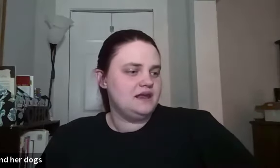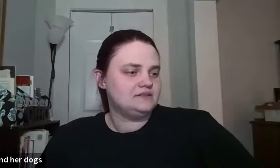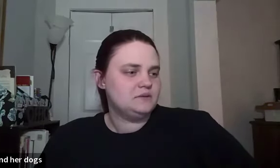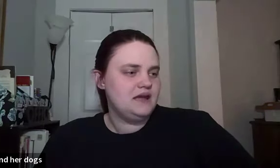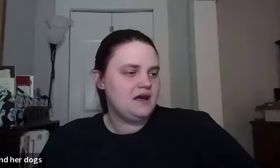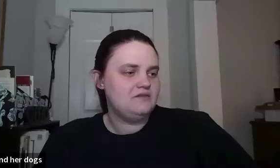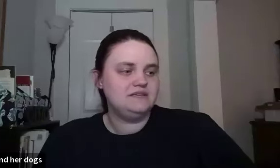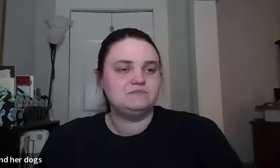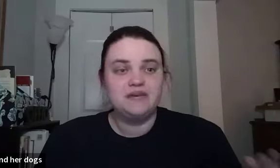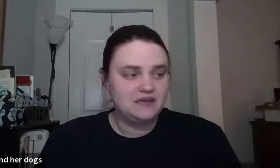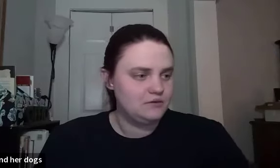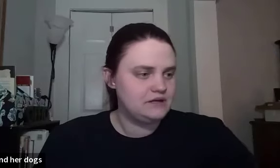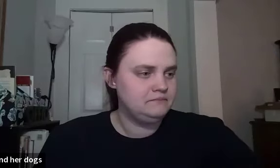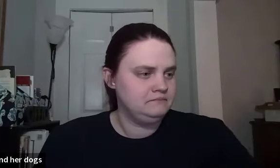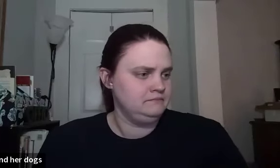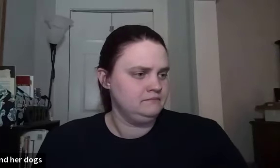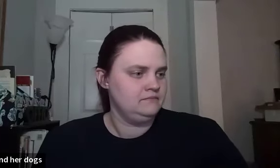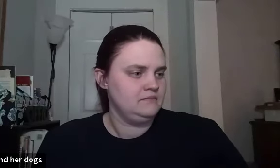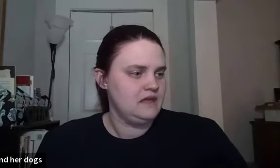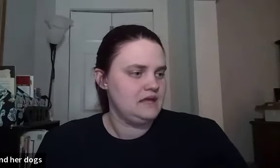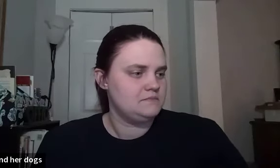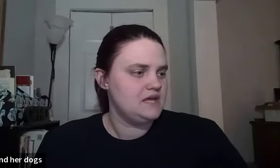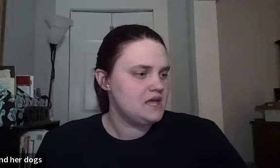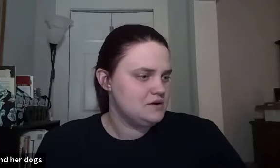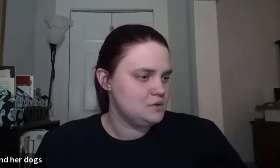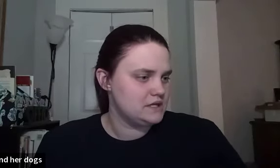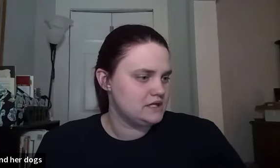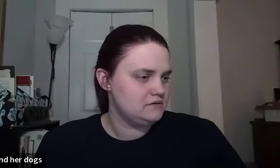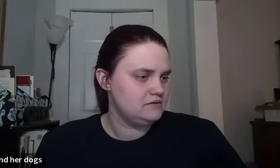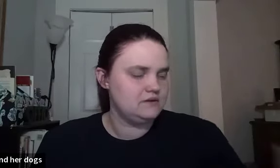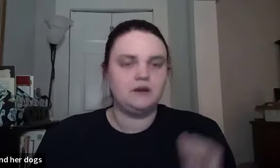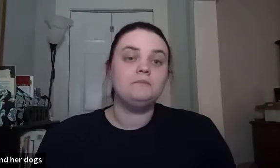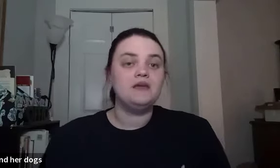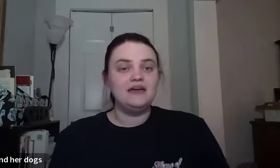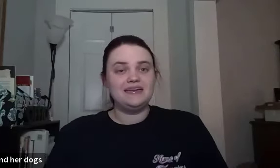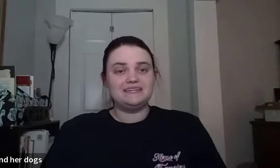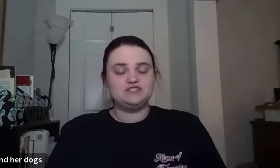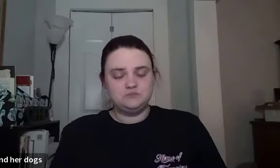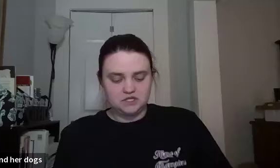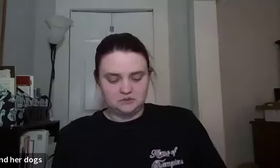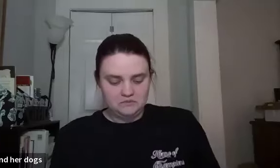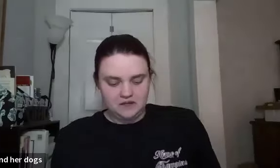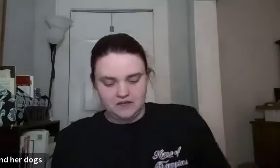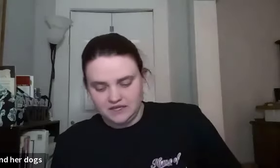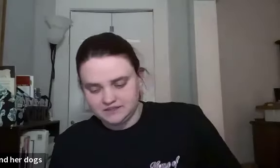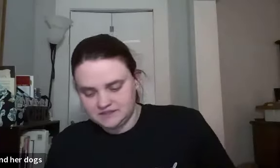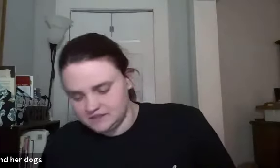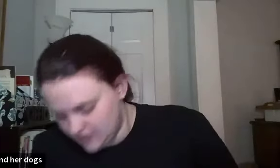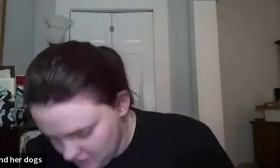next one I have is penguin. And penguin, there we go, is super cute. It's kind of hard